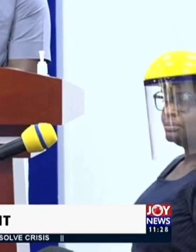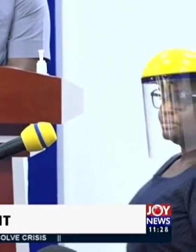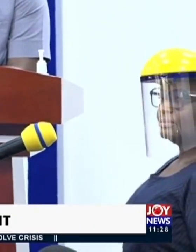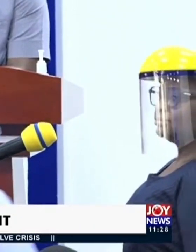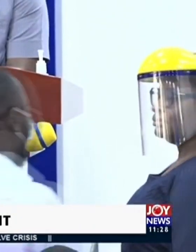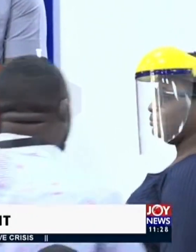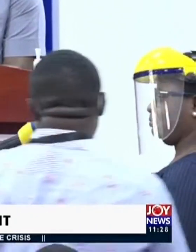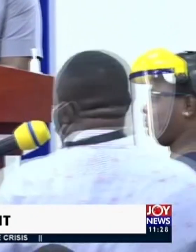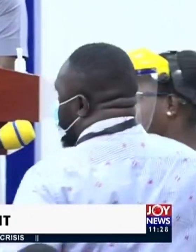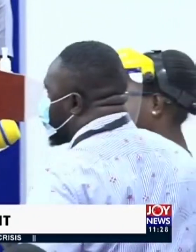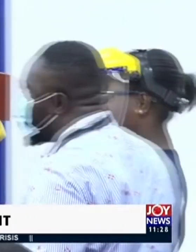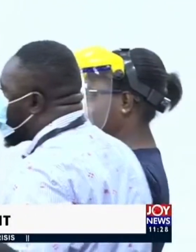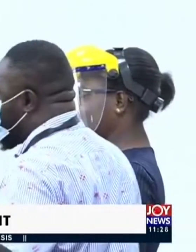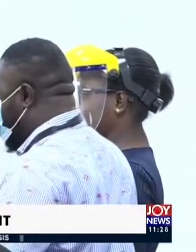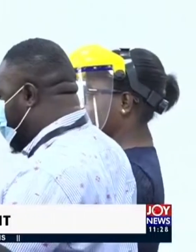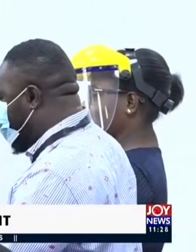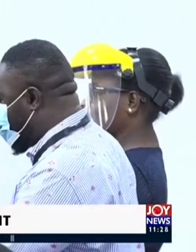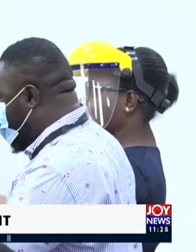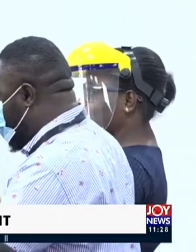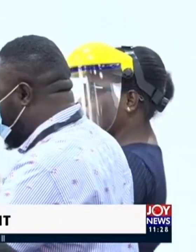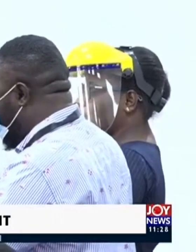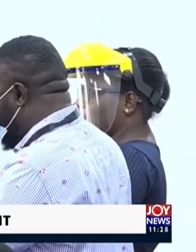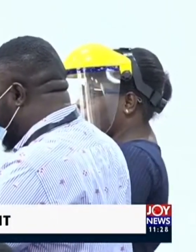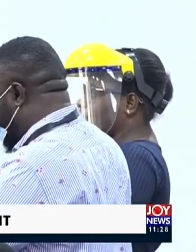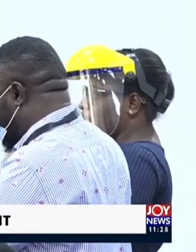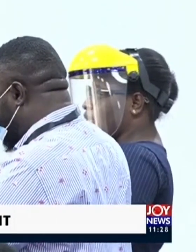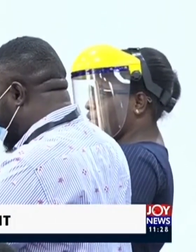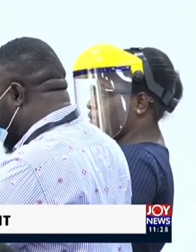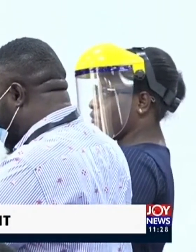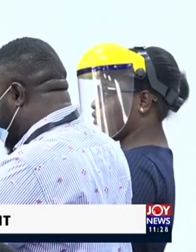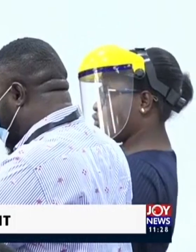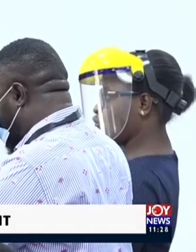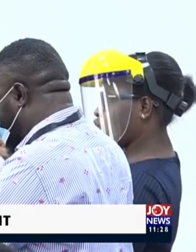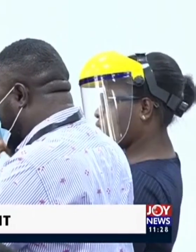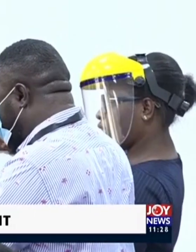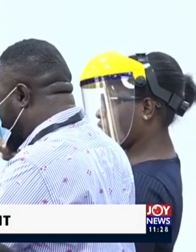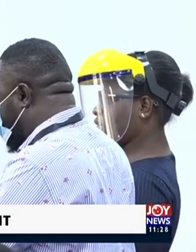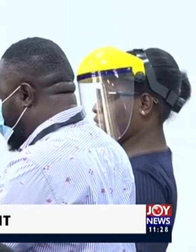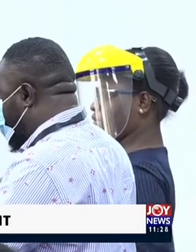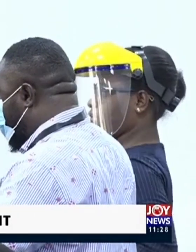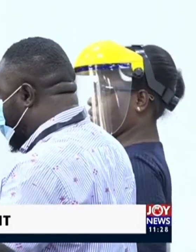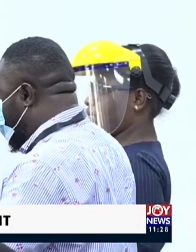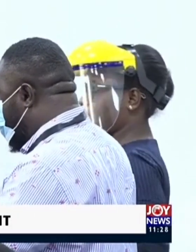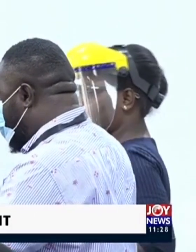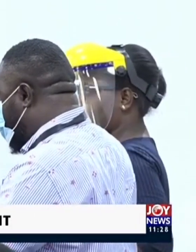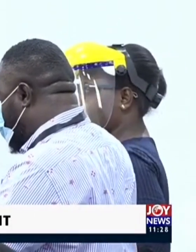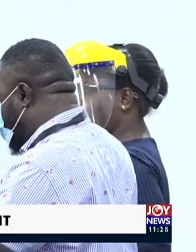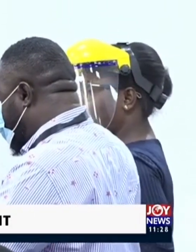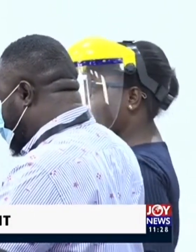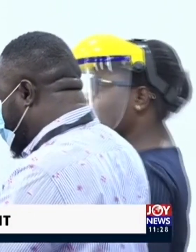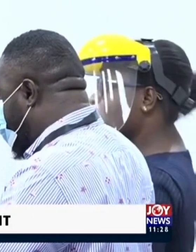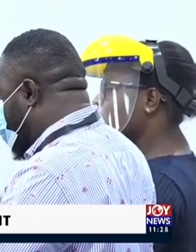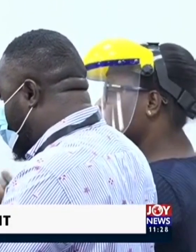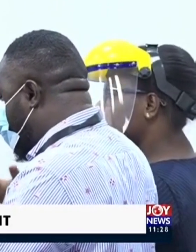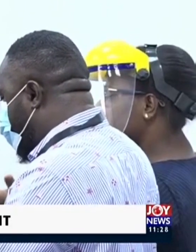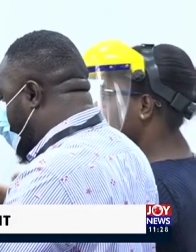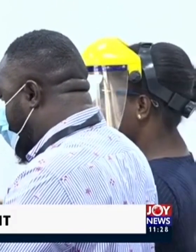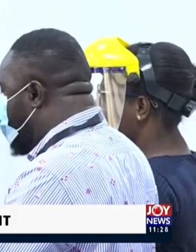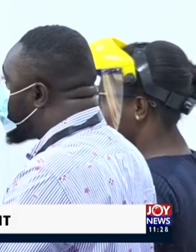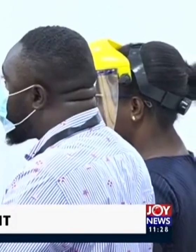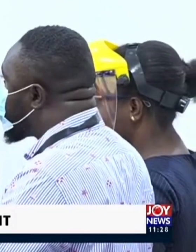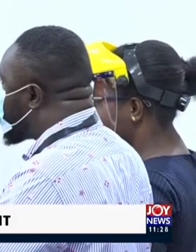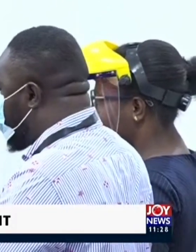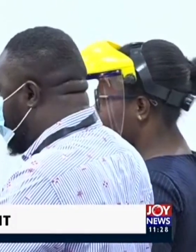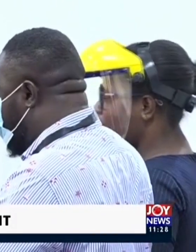4. My question goes to Director General of the Ghana Health Service. Doc, please,